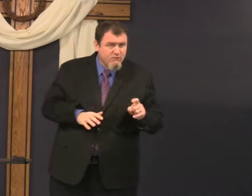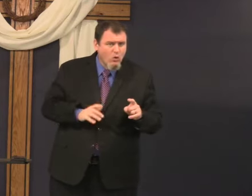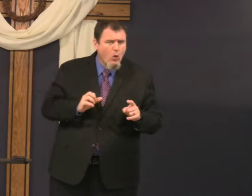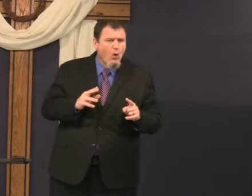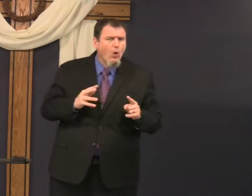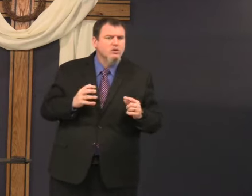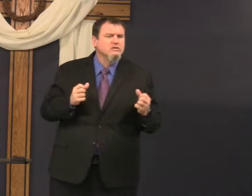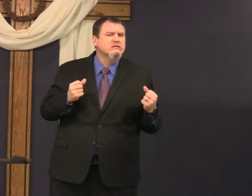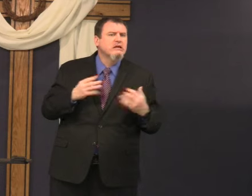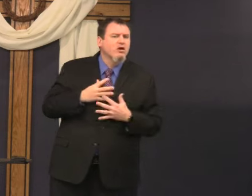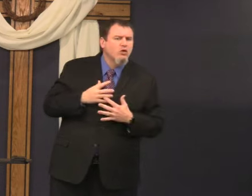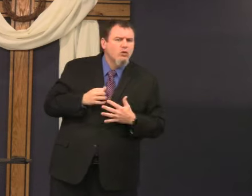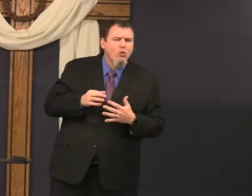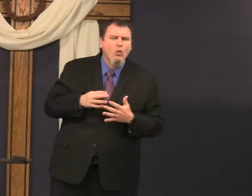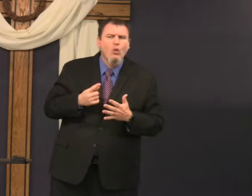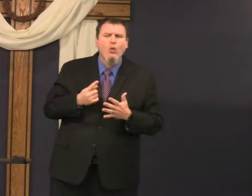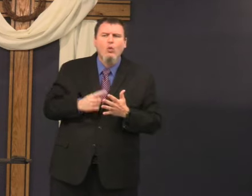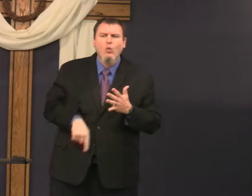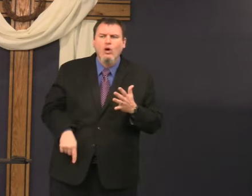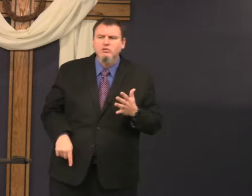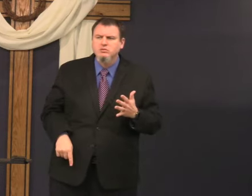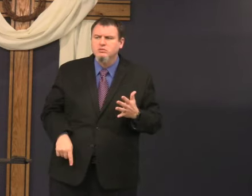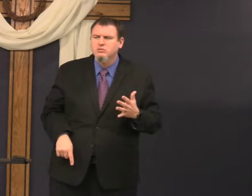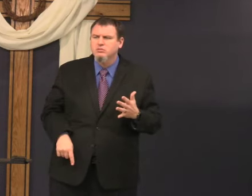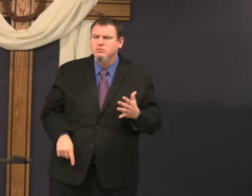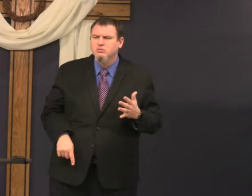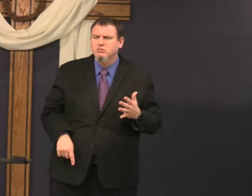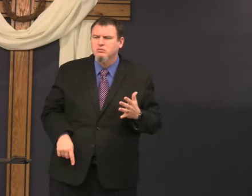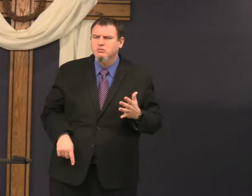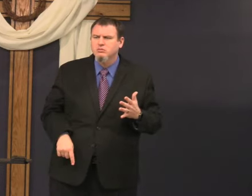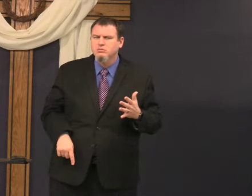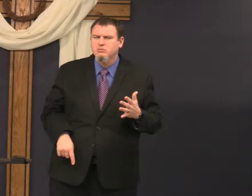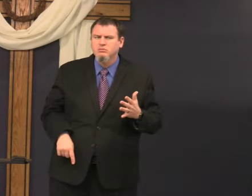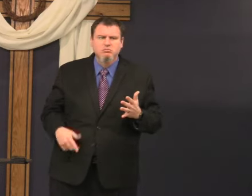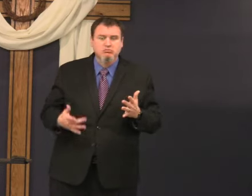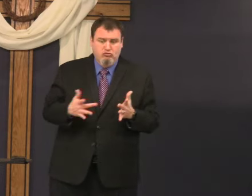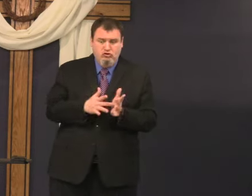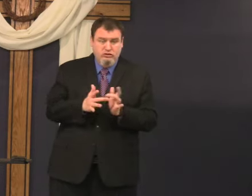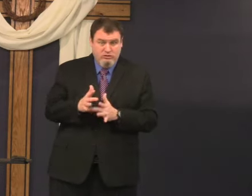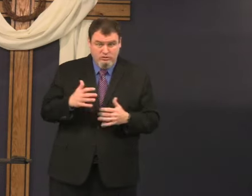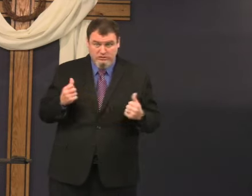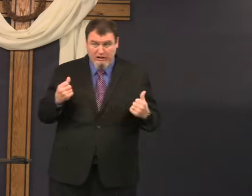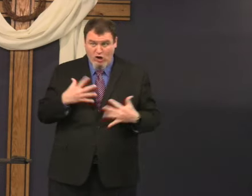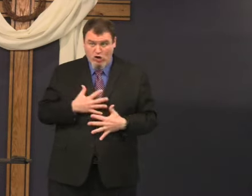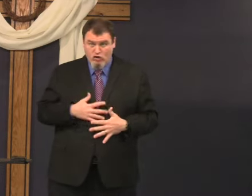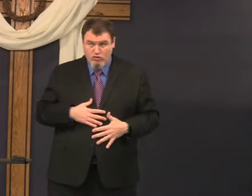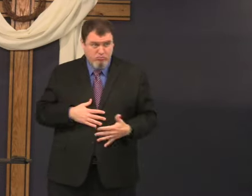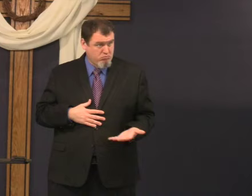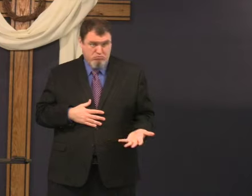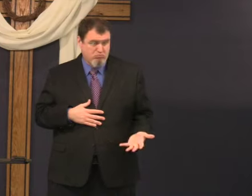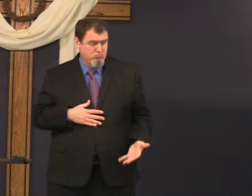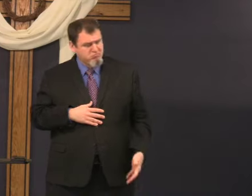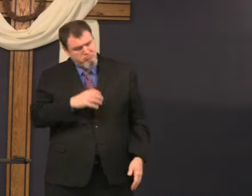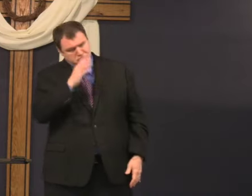quiet? Because you don't believe, or because you're scared, or what?